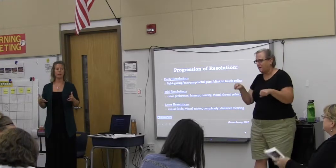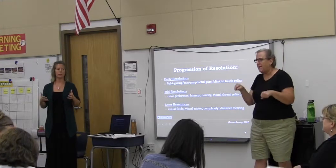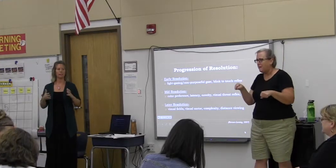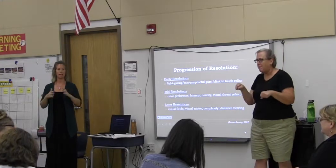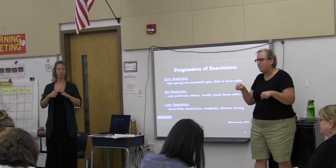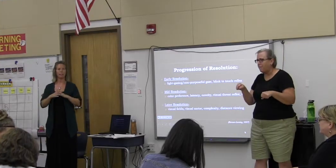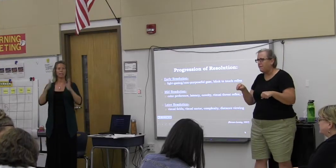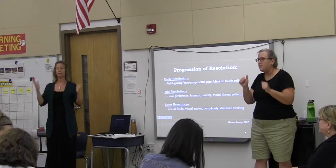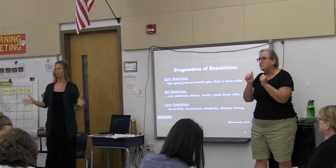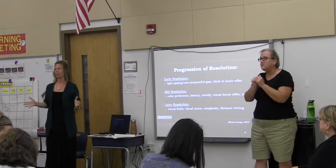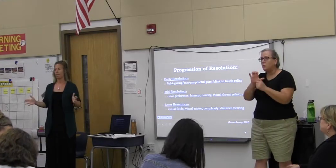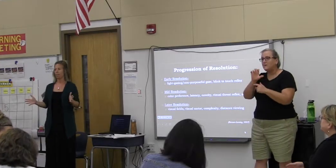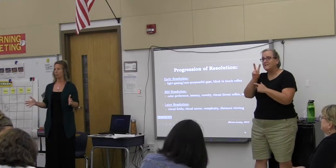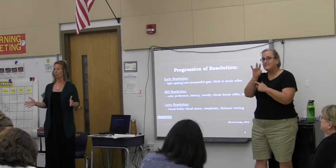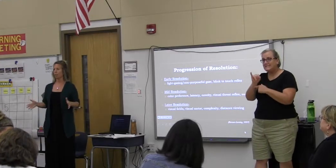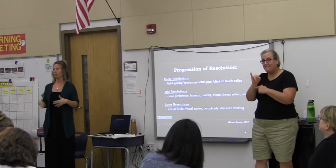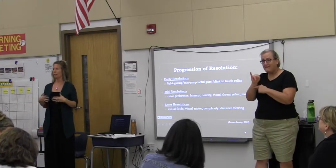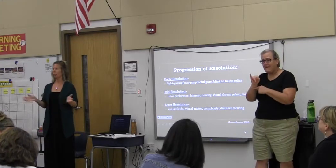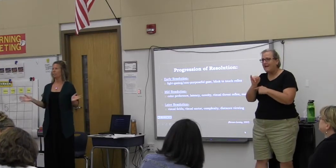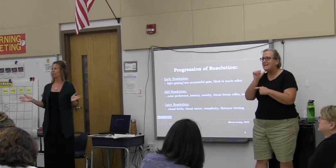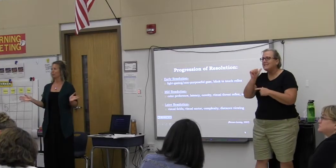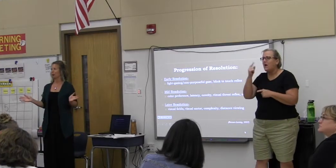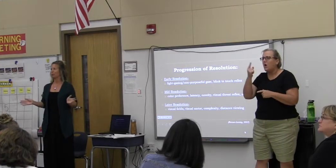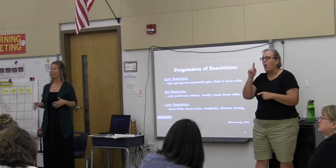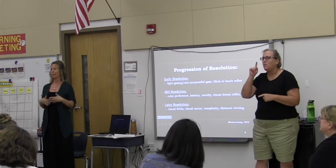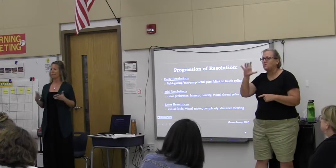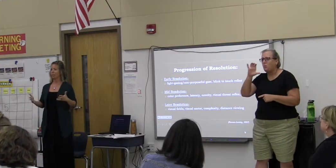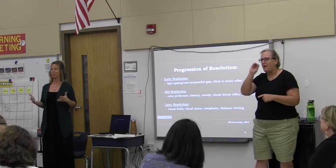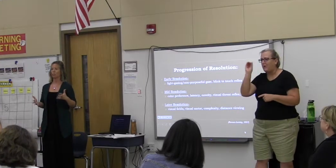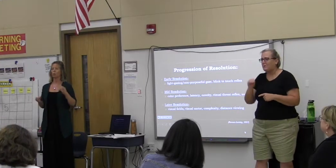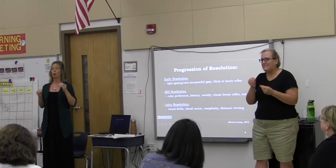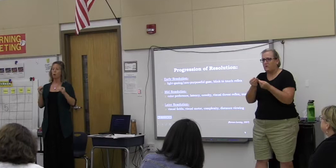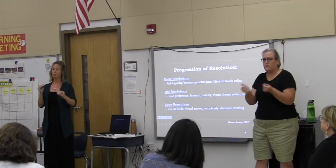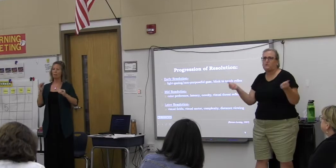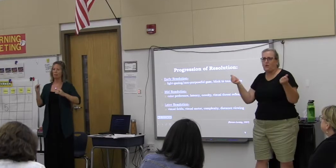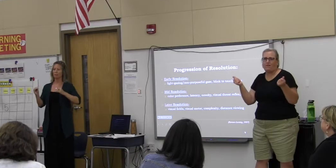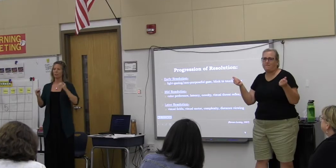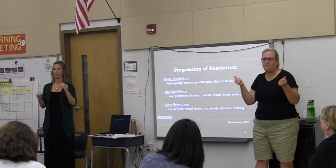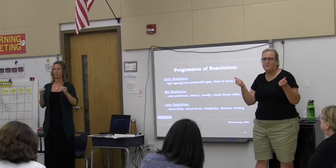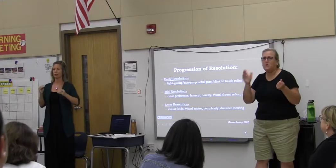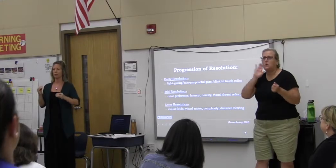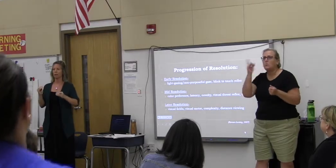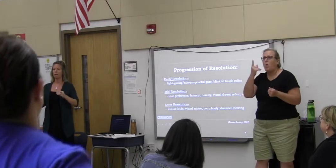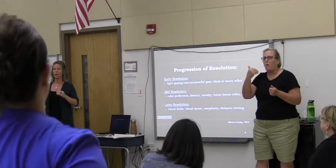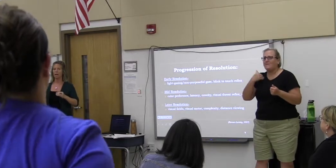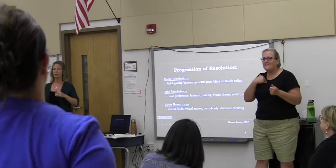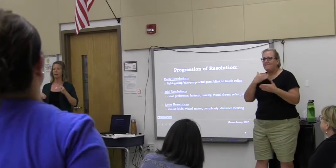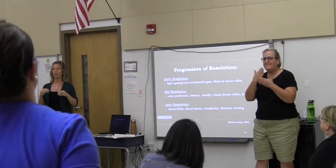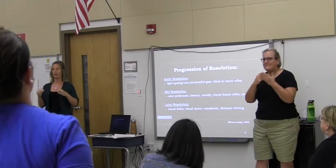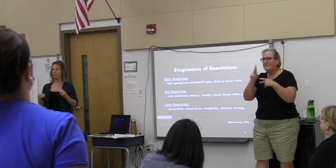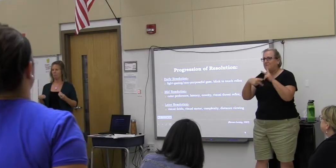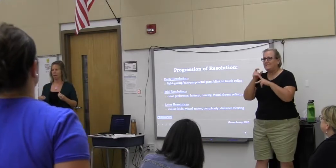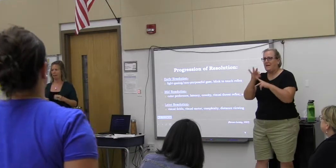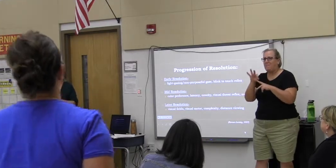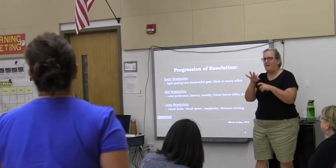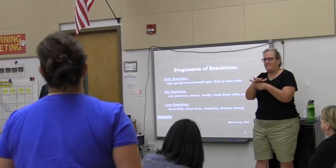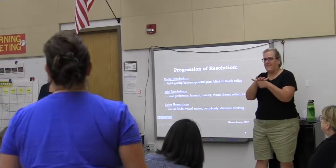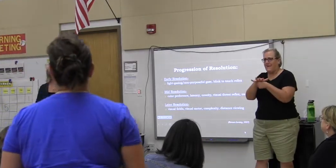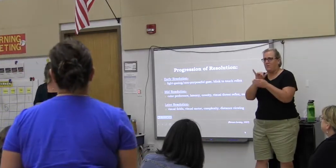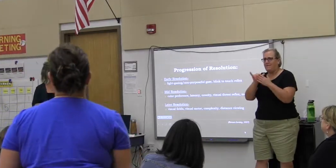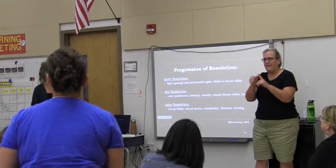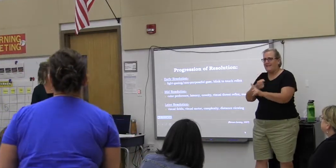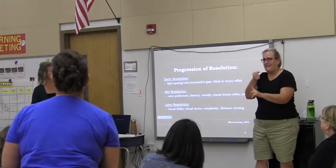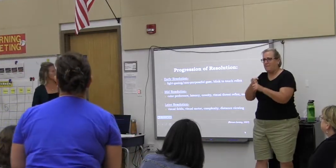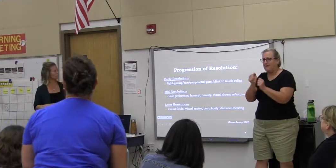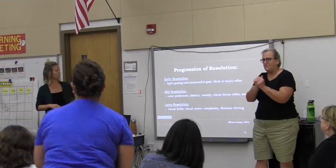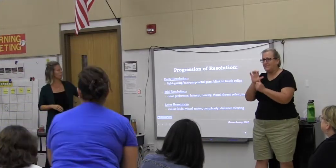with CVI is that it's never going to 100% completely resolve and get better. You will always have some degree of an area that impacts you with